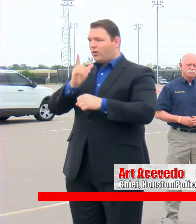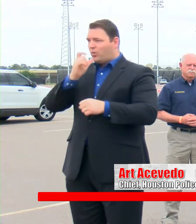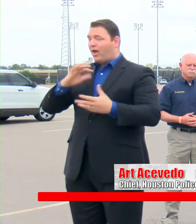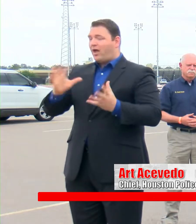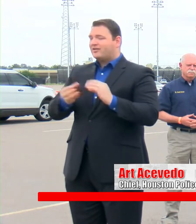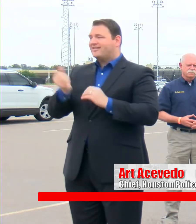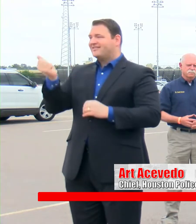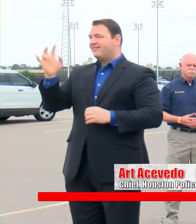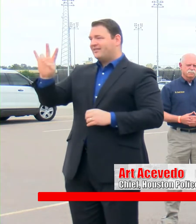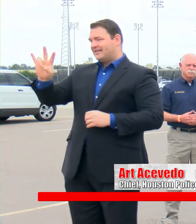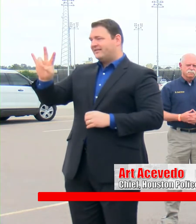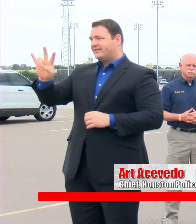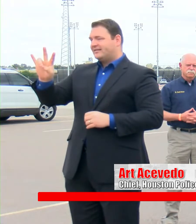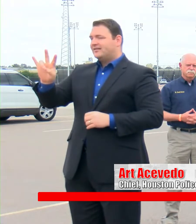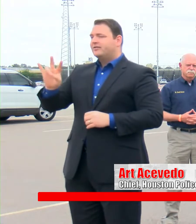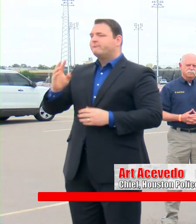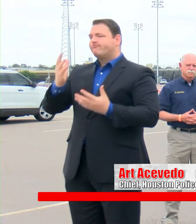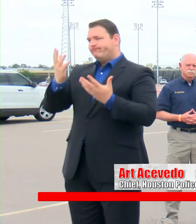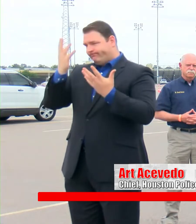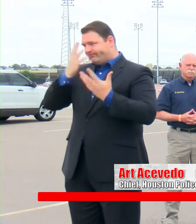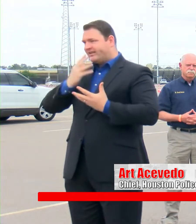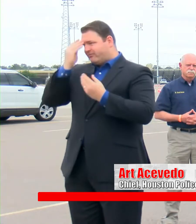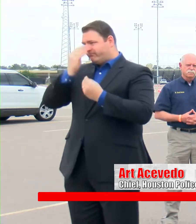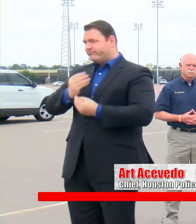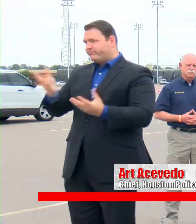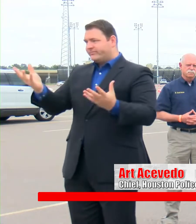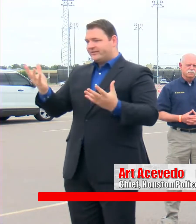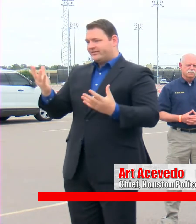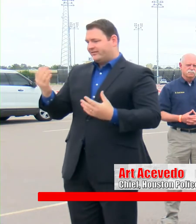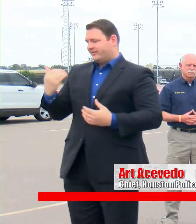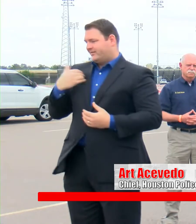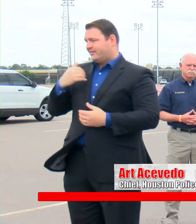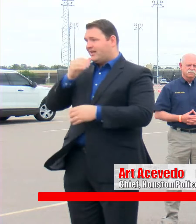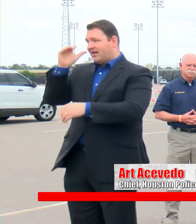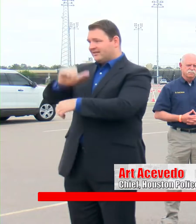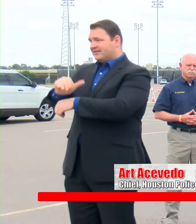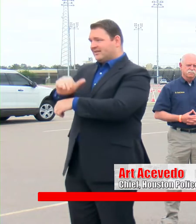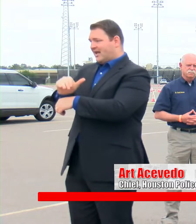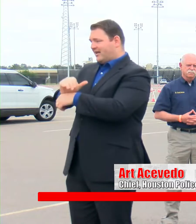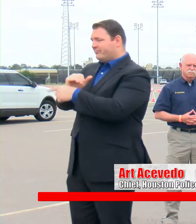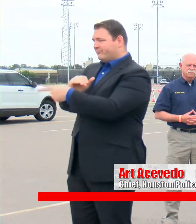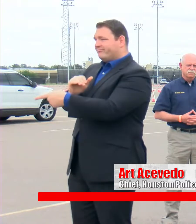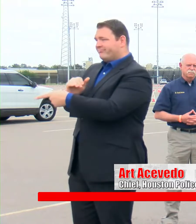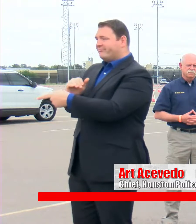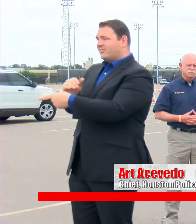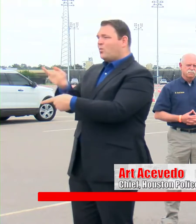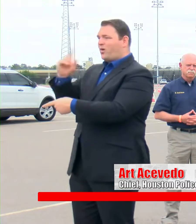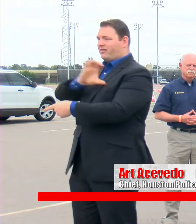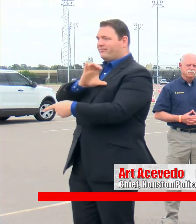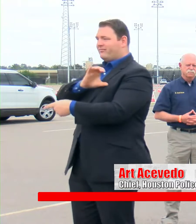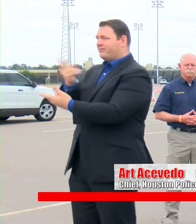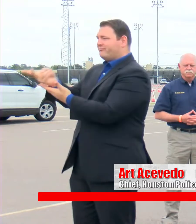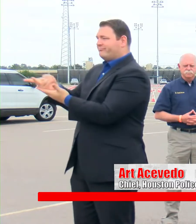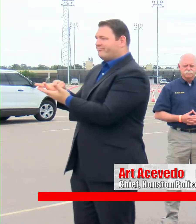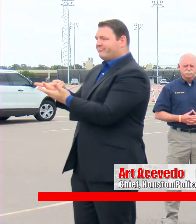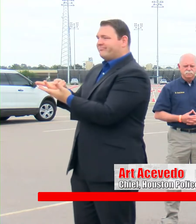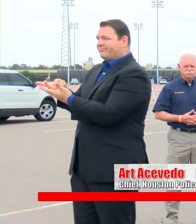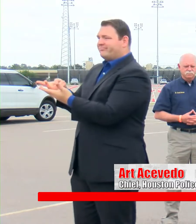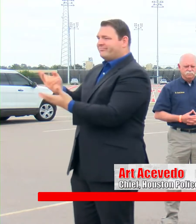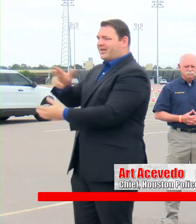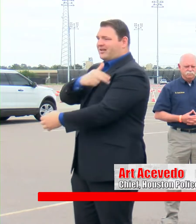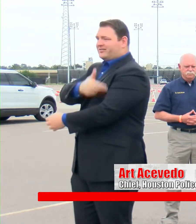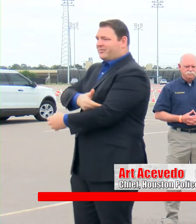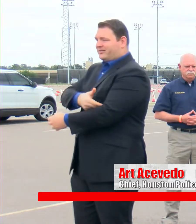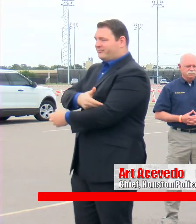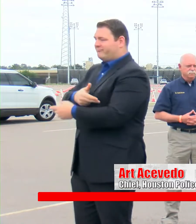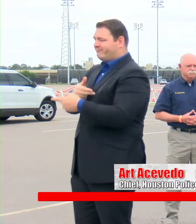the officer that I reported last night to be in the hospital is not on a ventilator. So as we always do, we ask that you pray